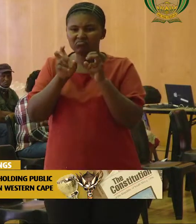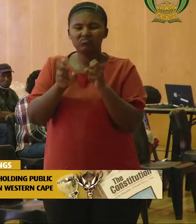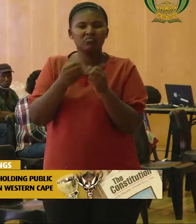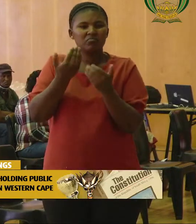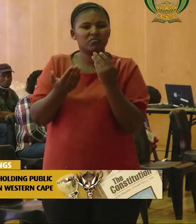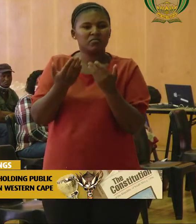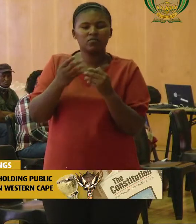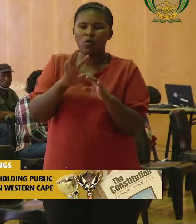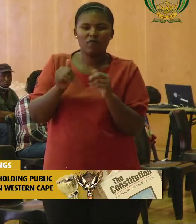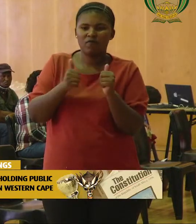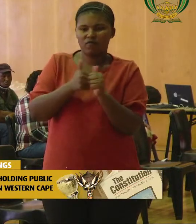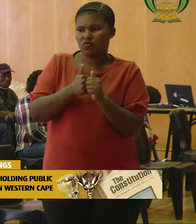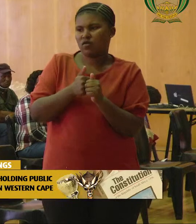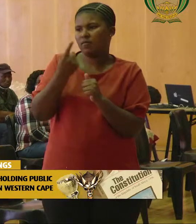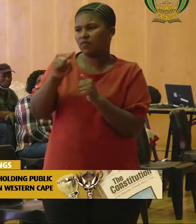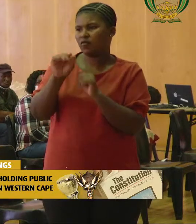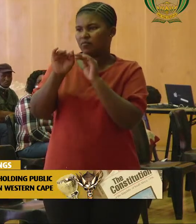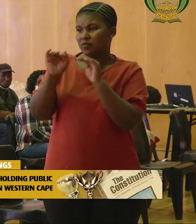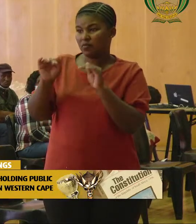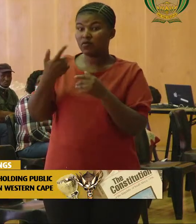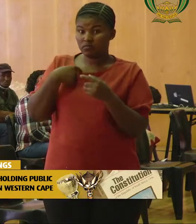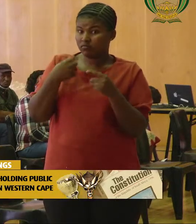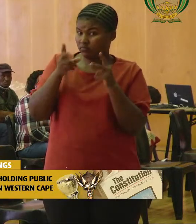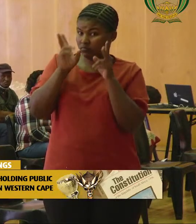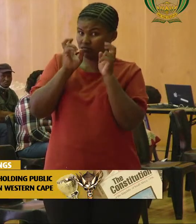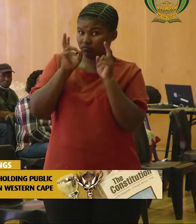bangazilandeli iinkokheli zabo. Thetha ngento endiyaziyo.